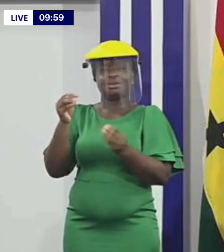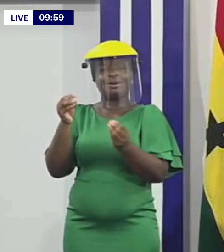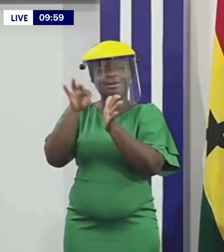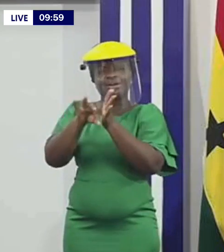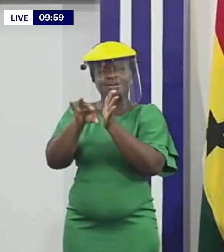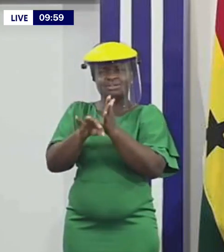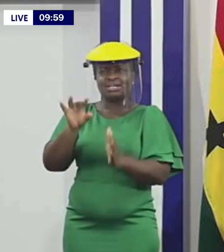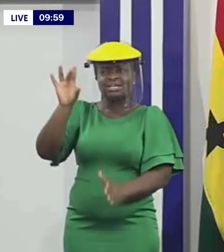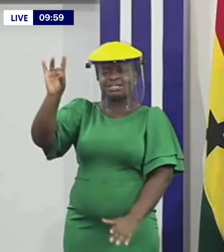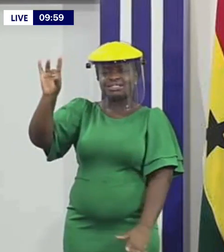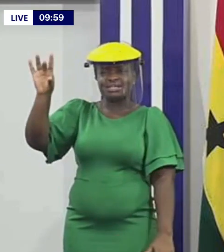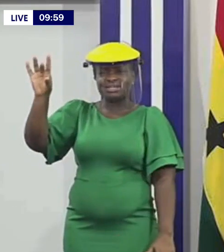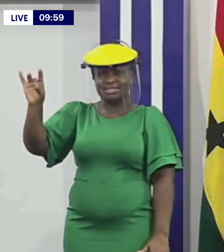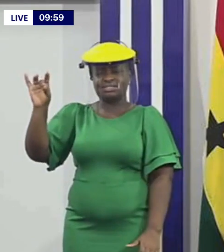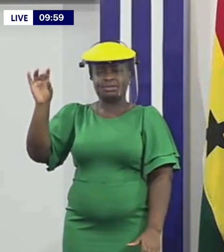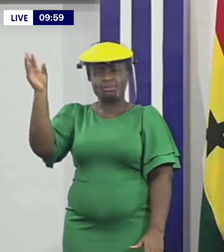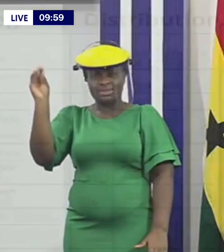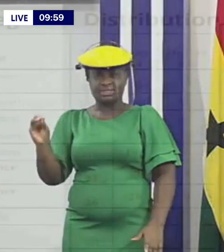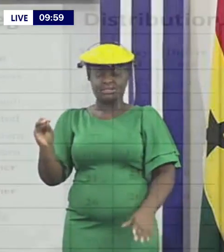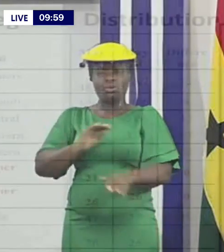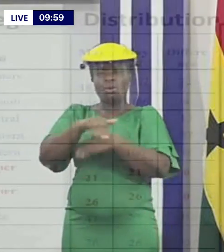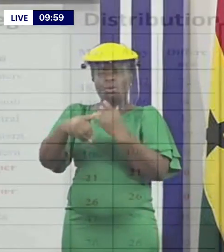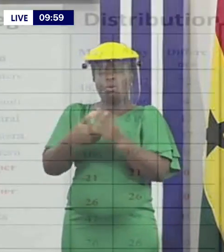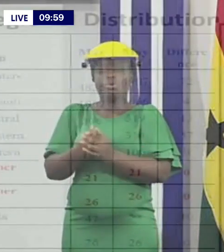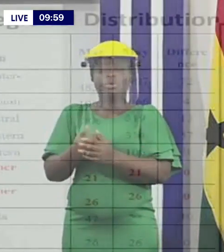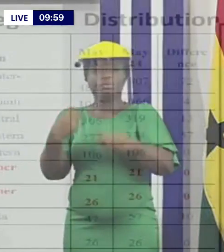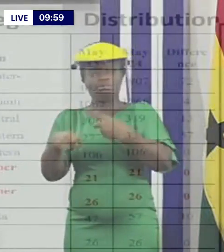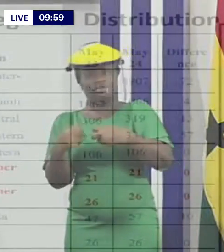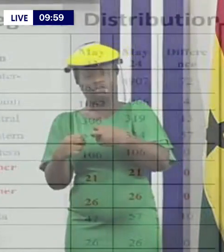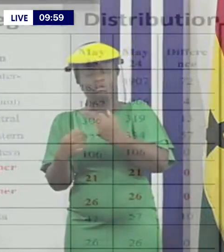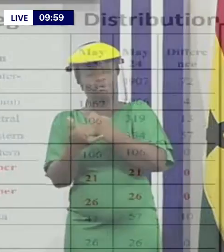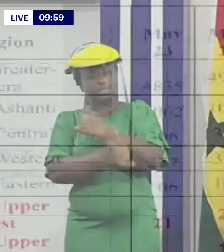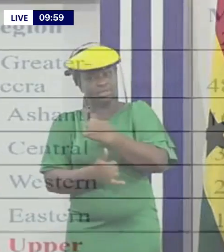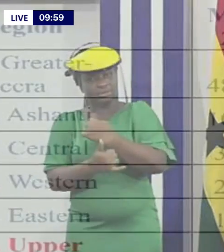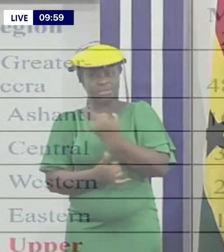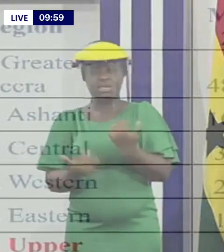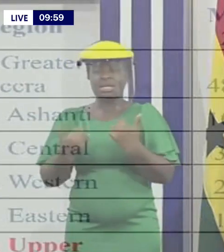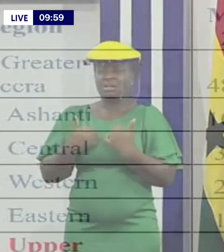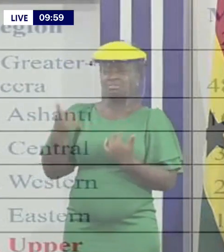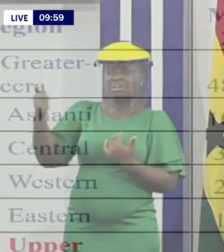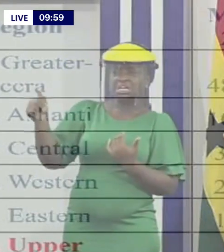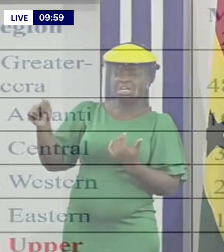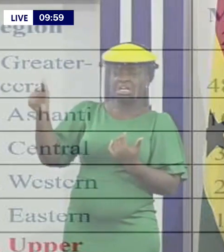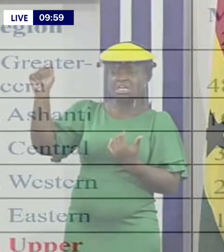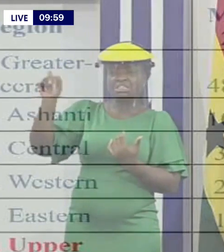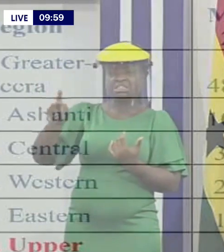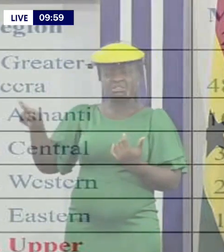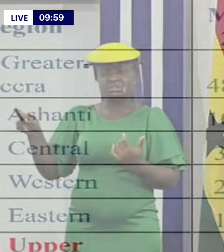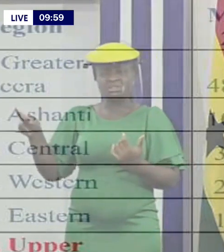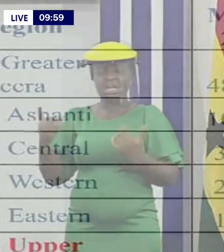than 85% of all the cases in the country. We have Ashanti recording 1,062, but they have 4 new cases